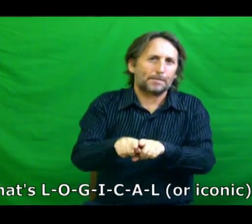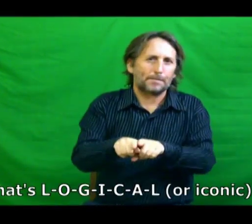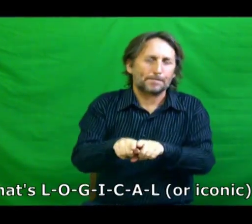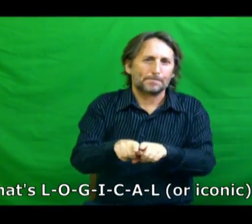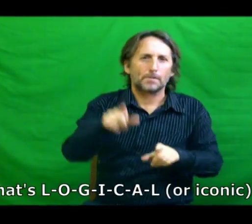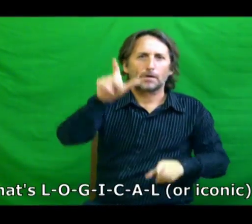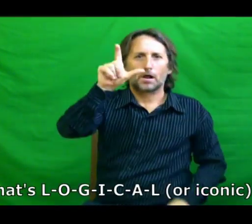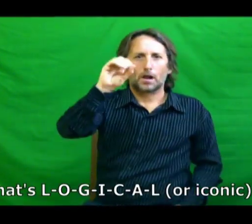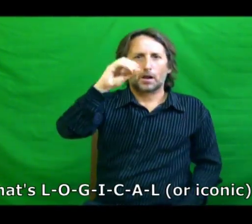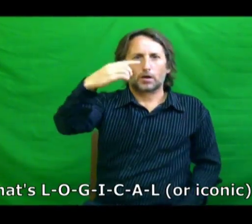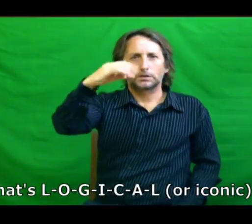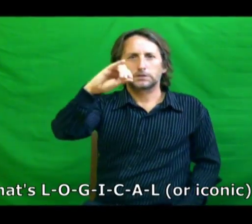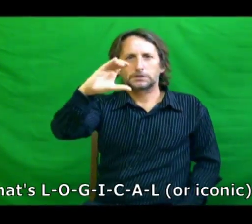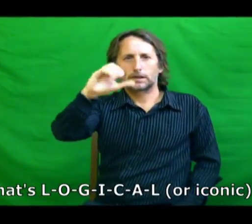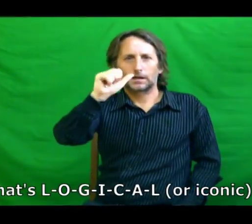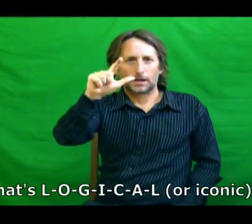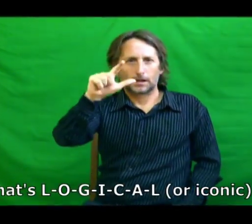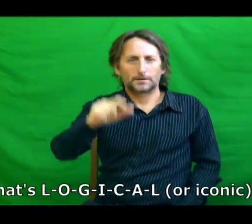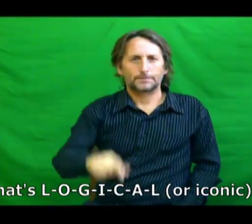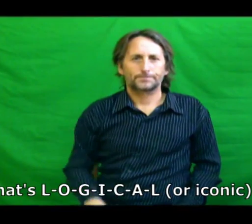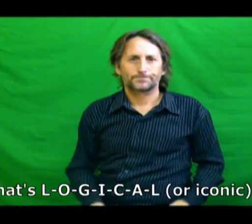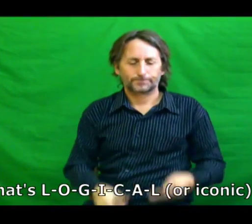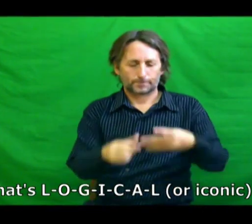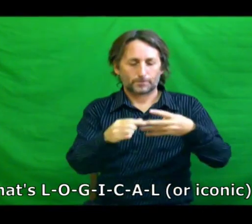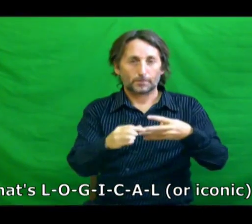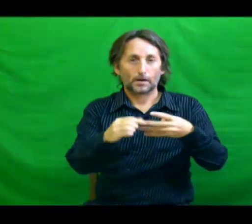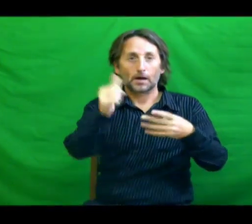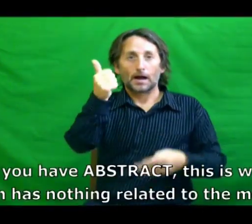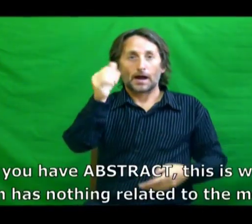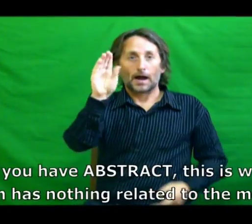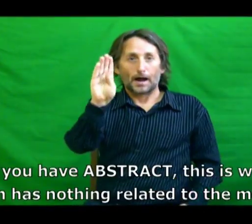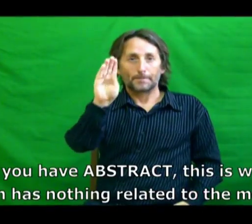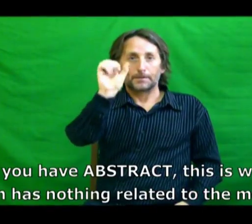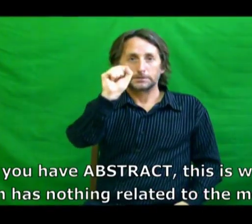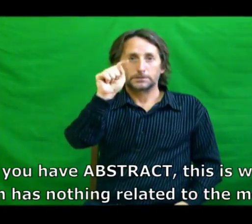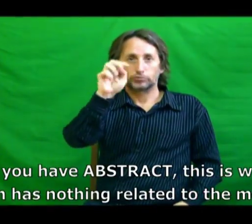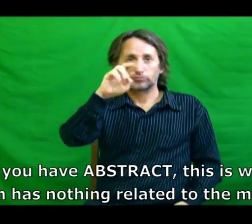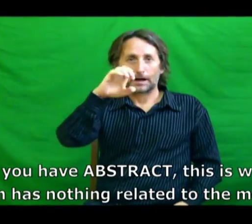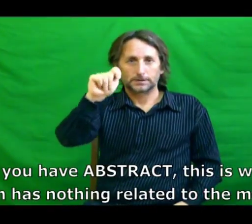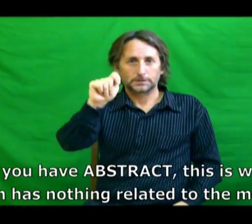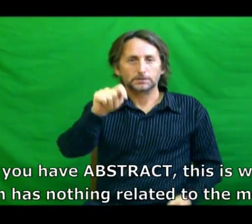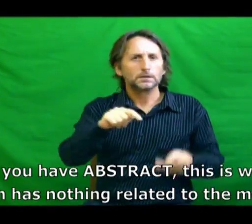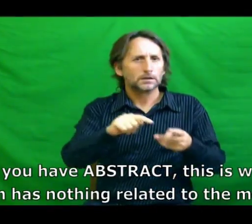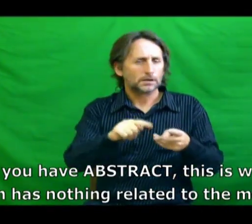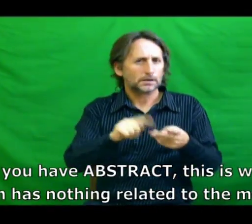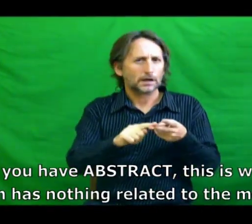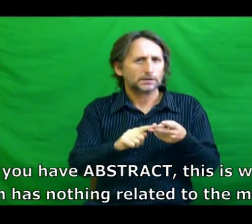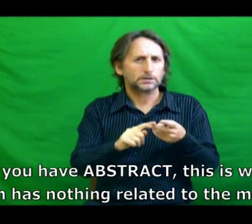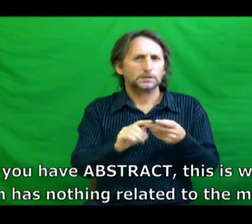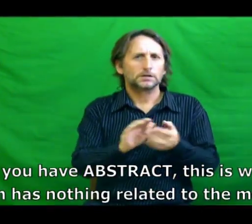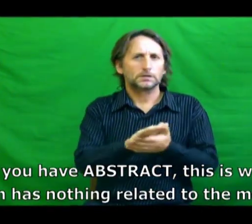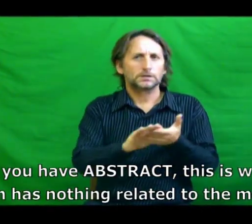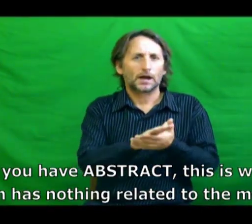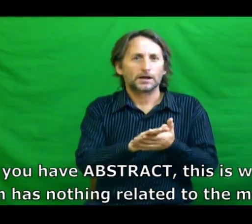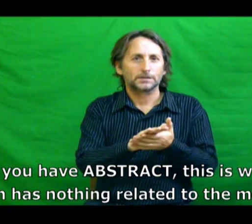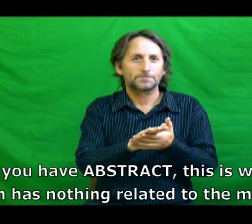That's logical or iconic signs. Next you have abstract. This is where the